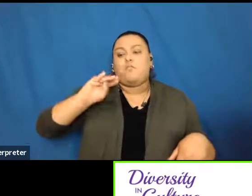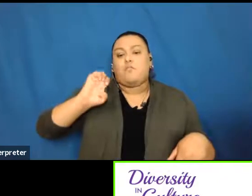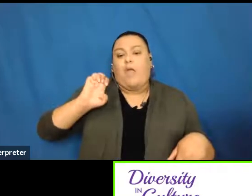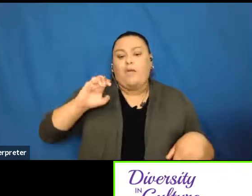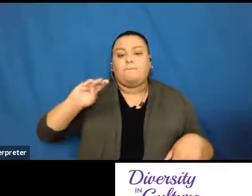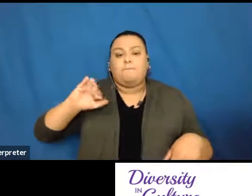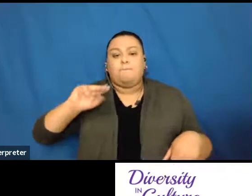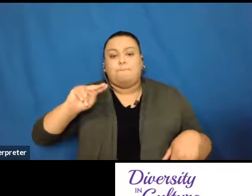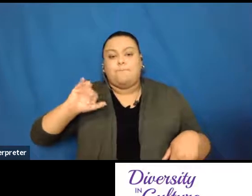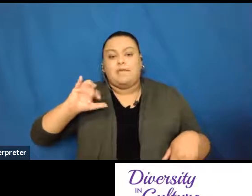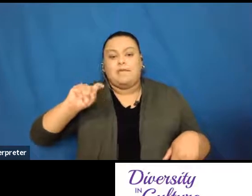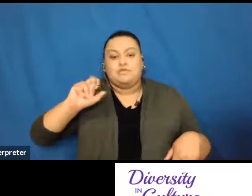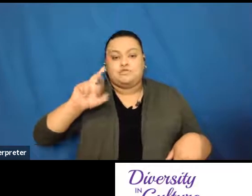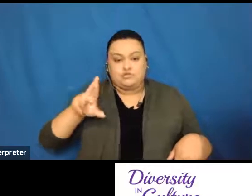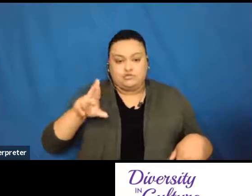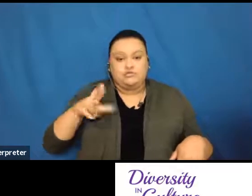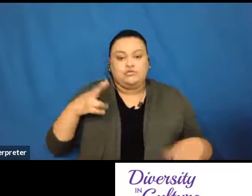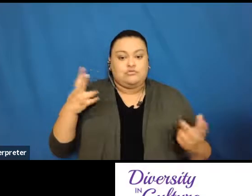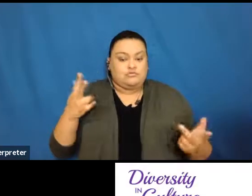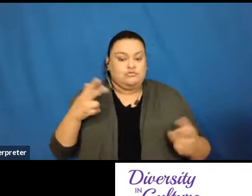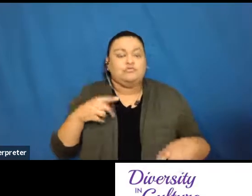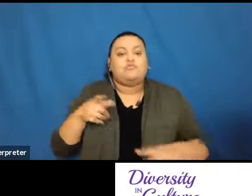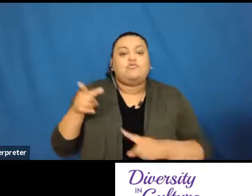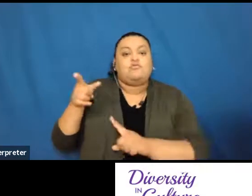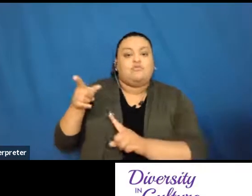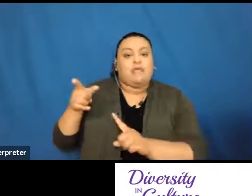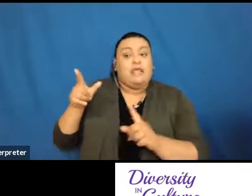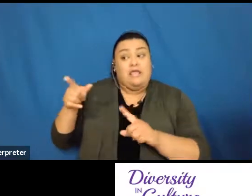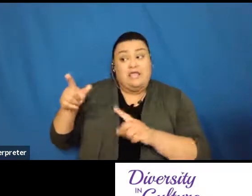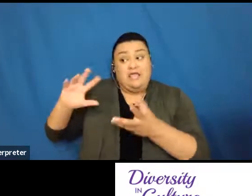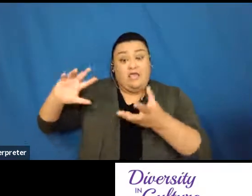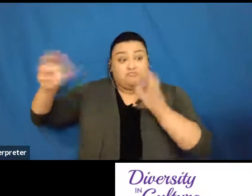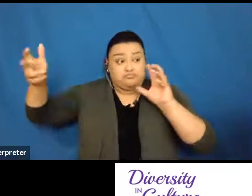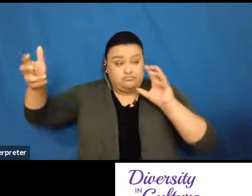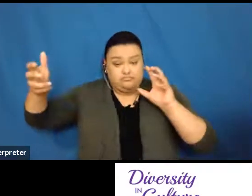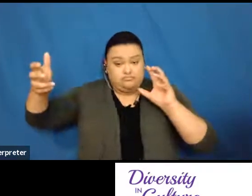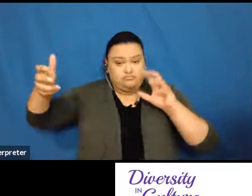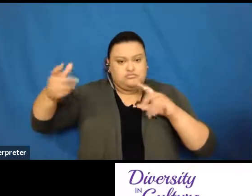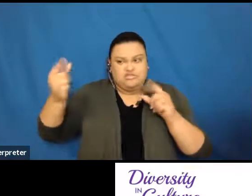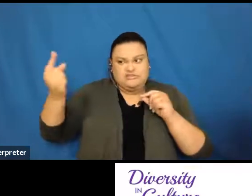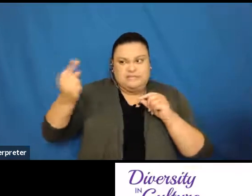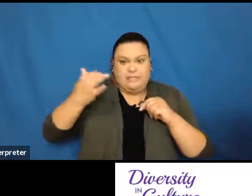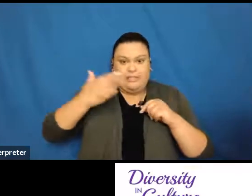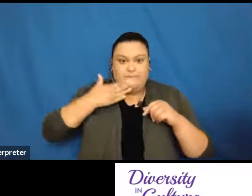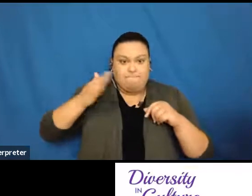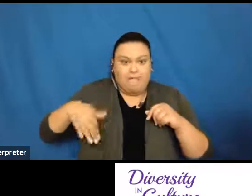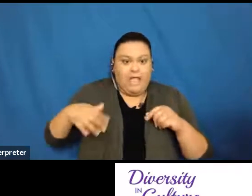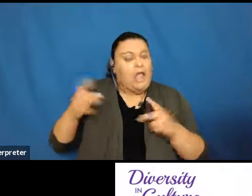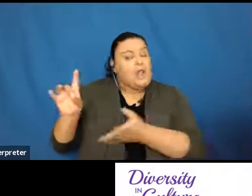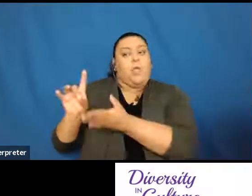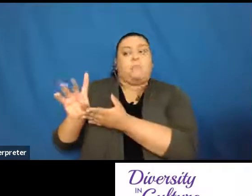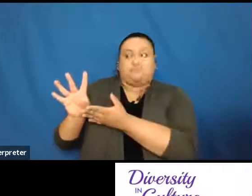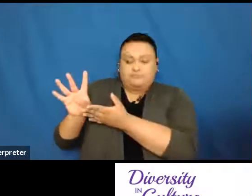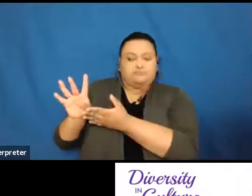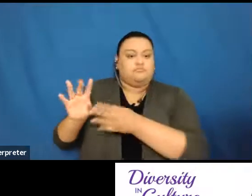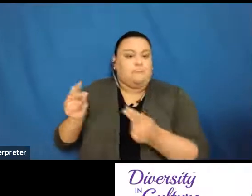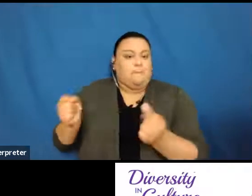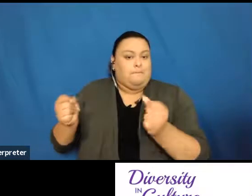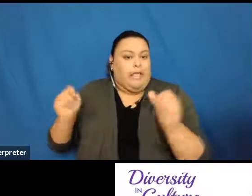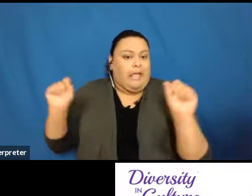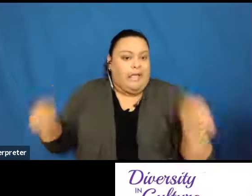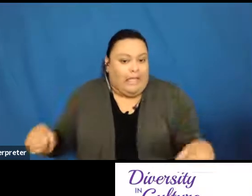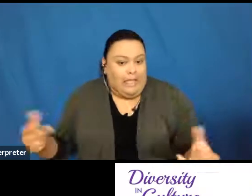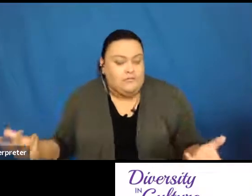woman overnight if she or he, you know, screws up, right? I mean, that's something really bad. Wow, let's get this person out, you know. And